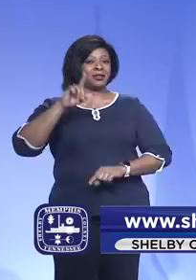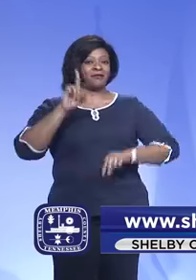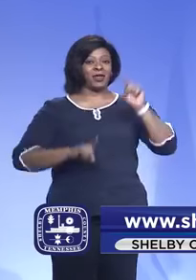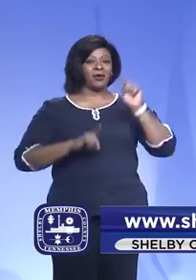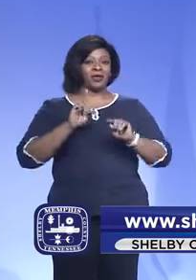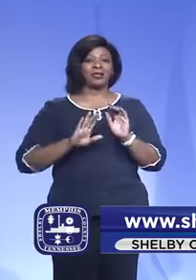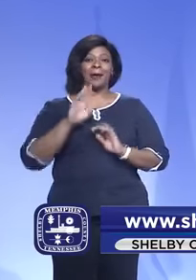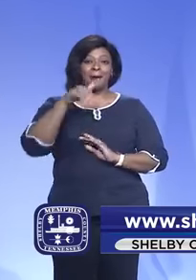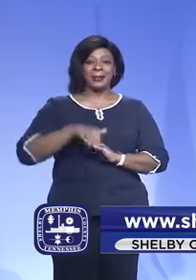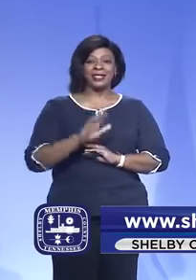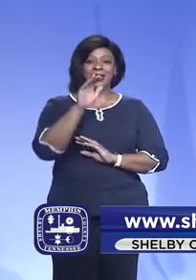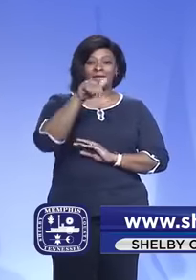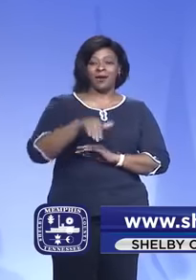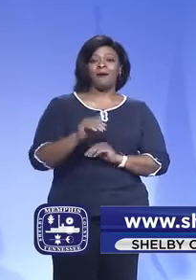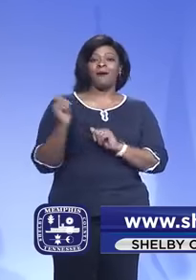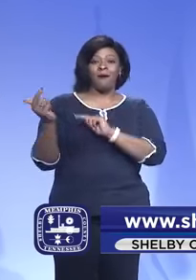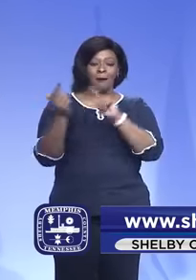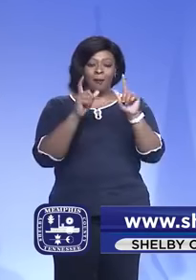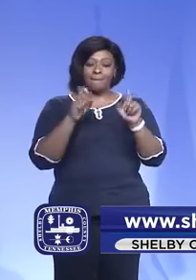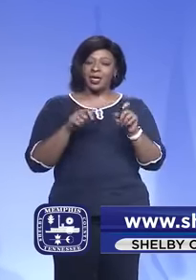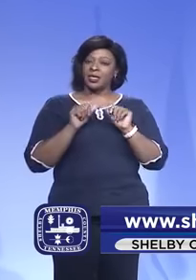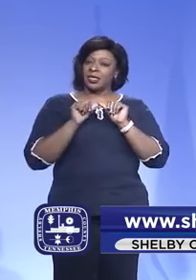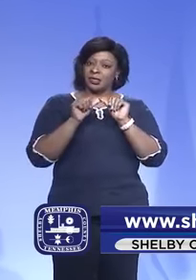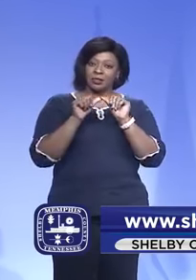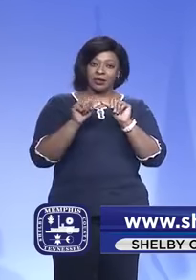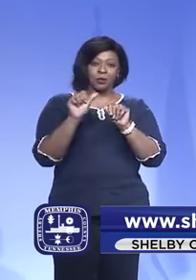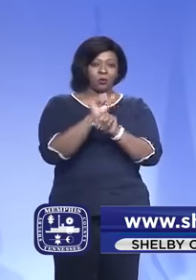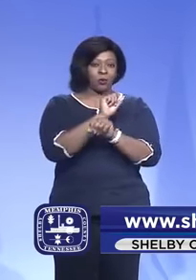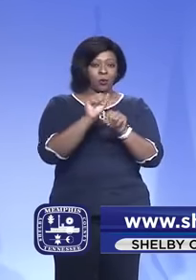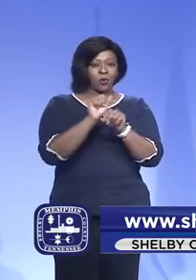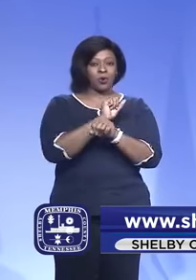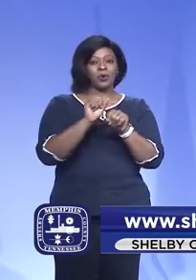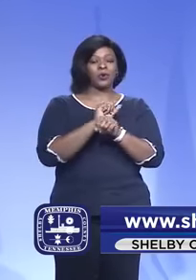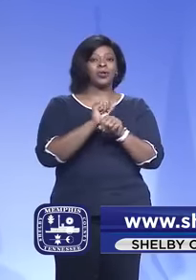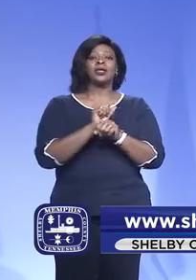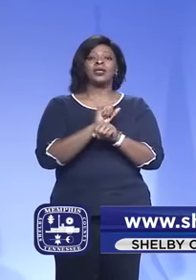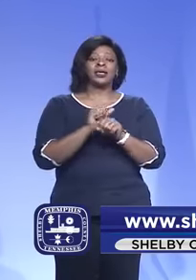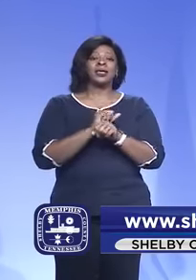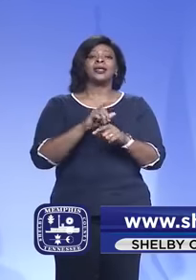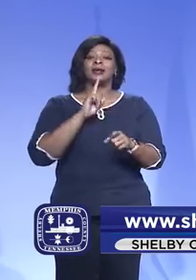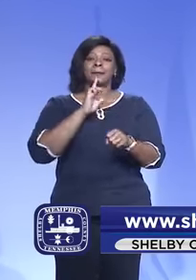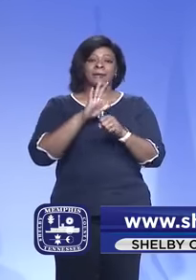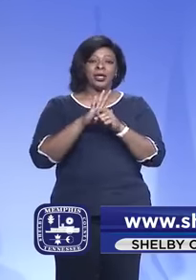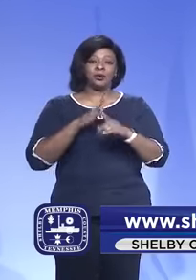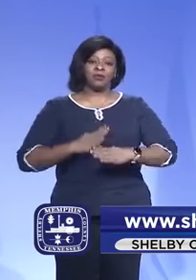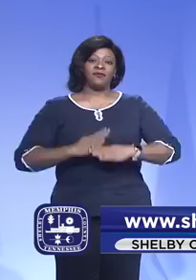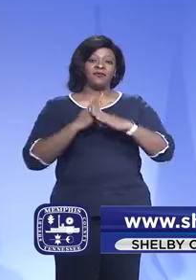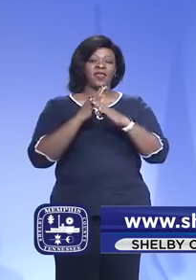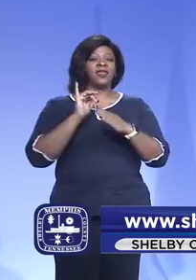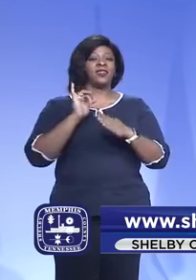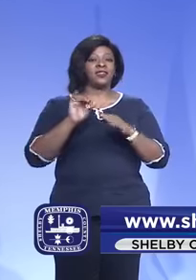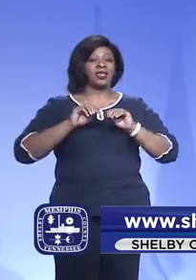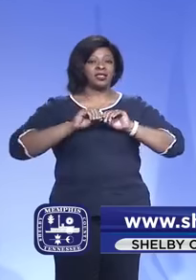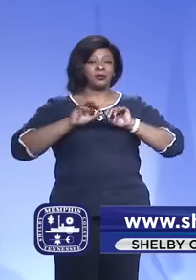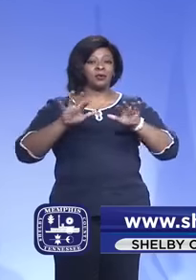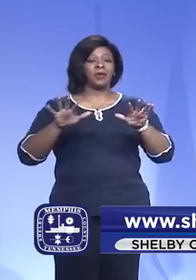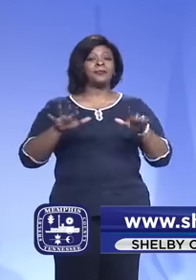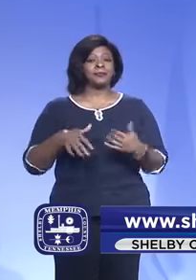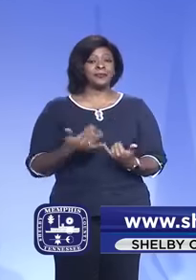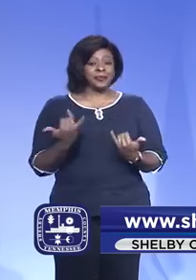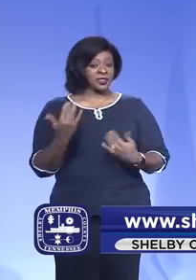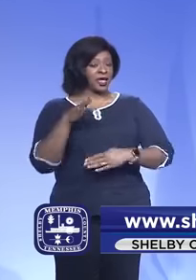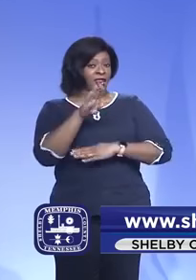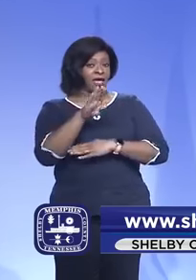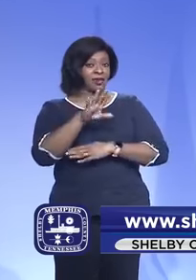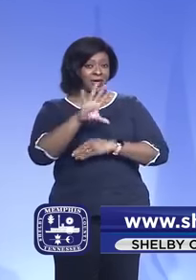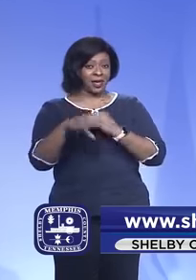downs, and all of us have to continue to work at this to mitigate the risk of spread. This afternoon, in addition to